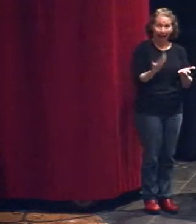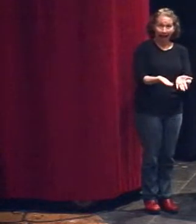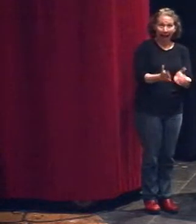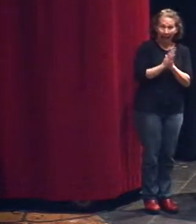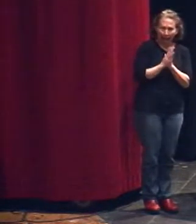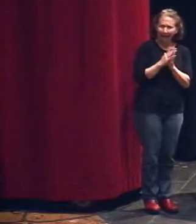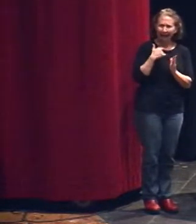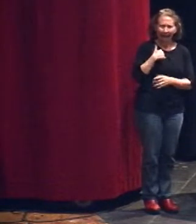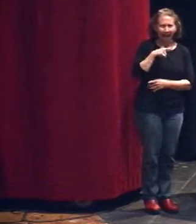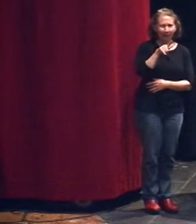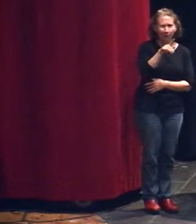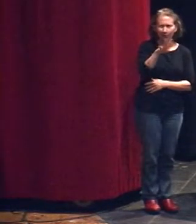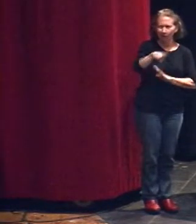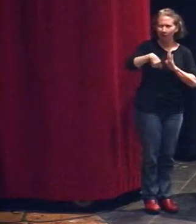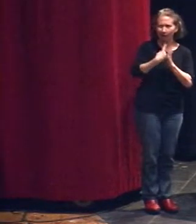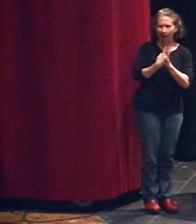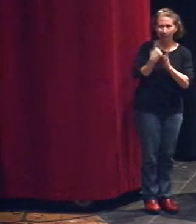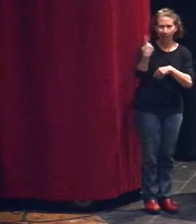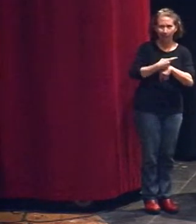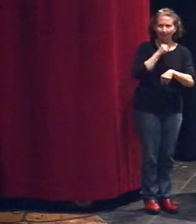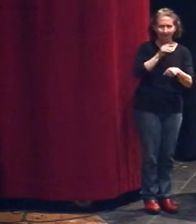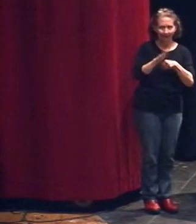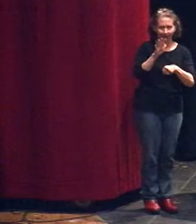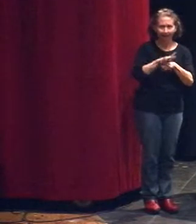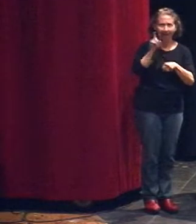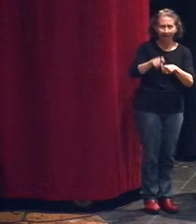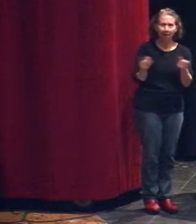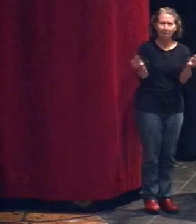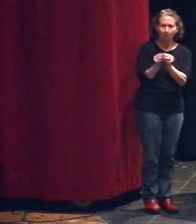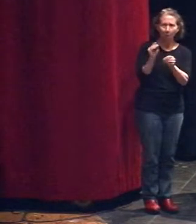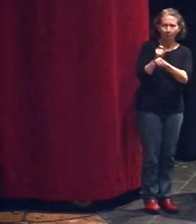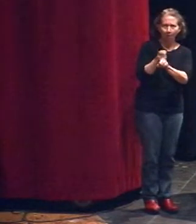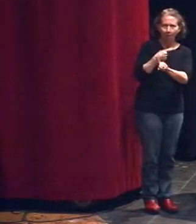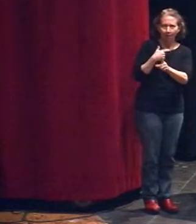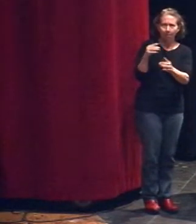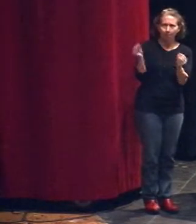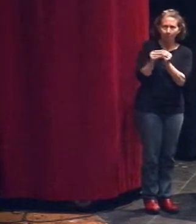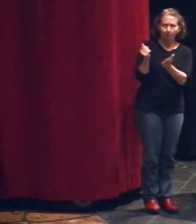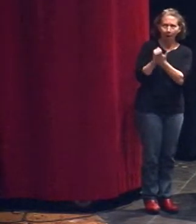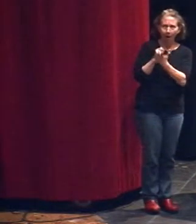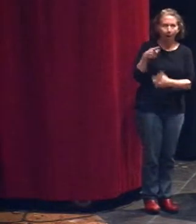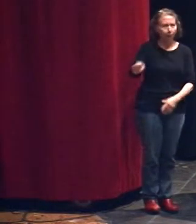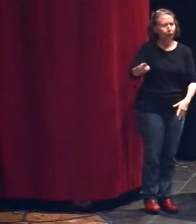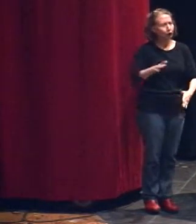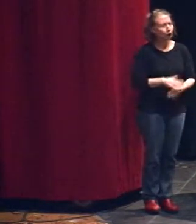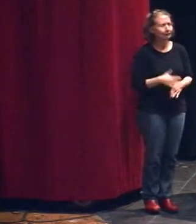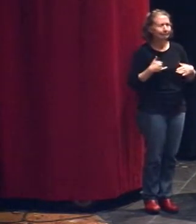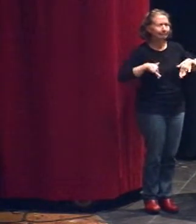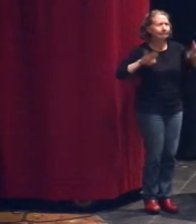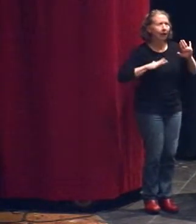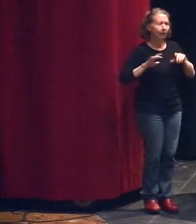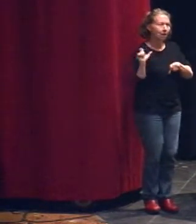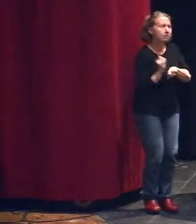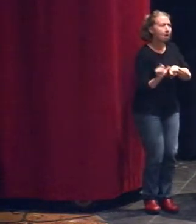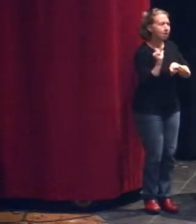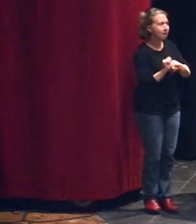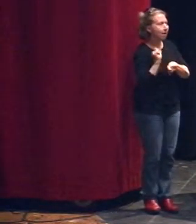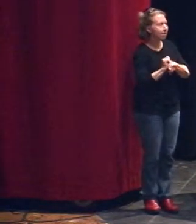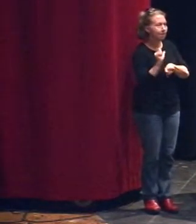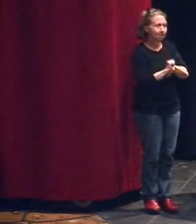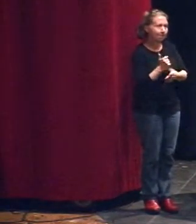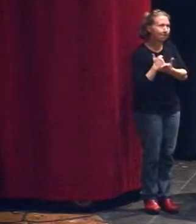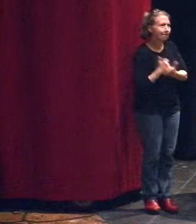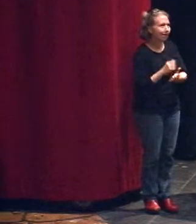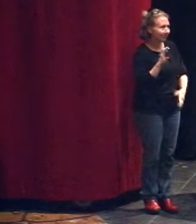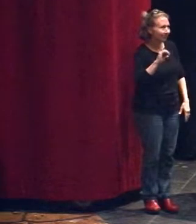literally provides that for me. There is nothing that she would not do for EC Glass. So for our committee members,